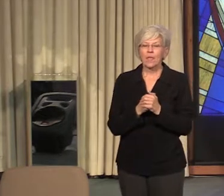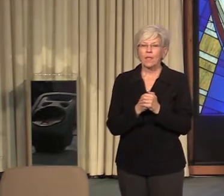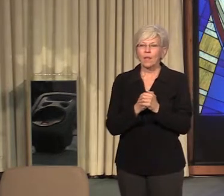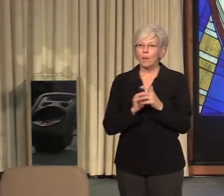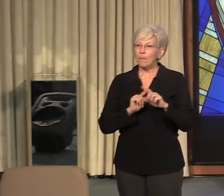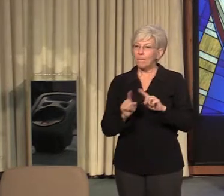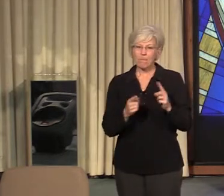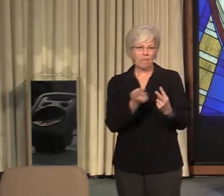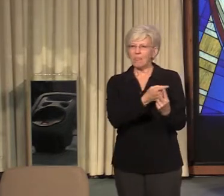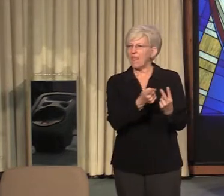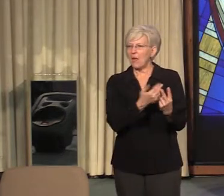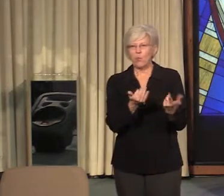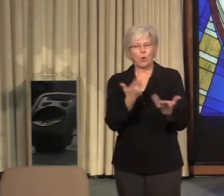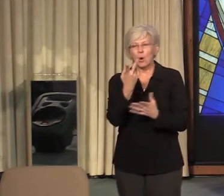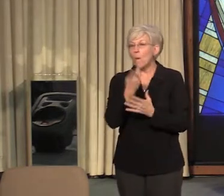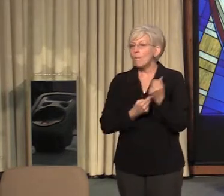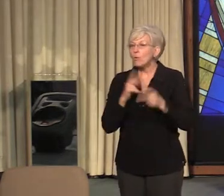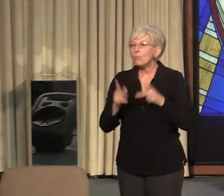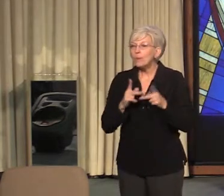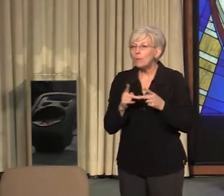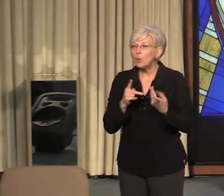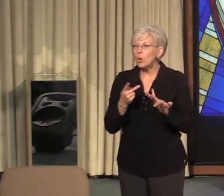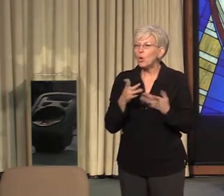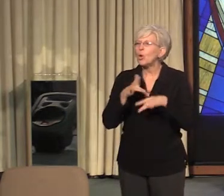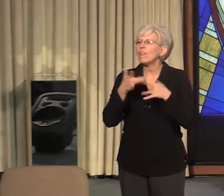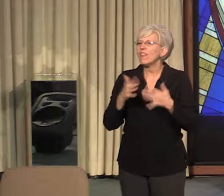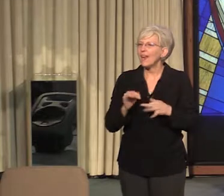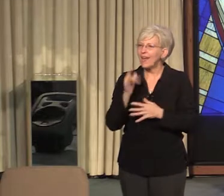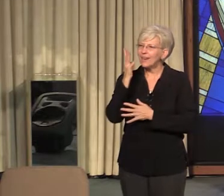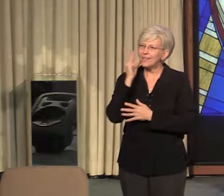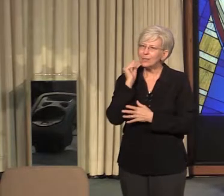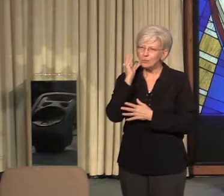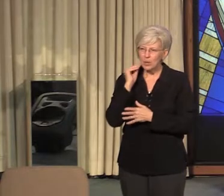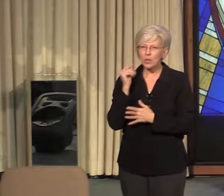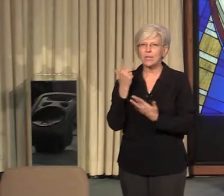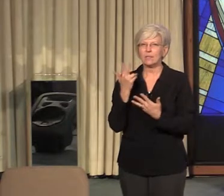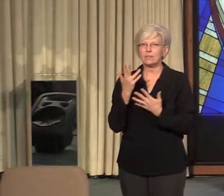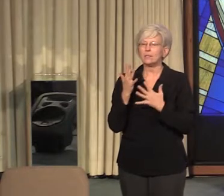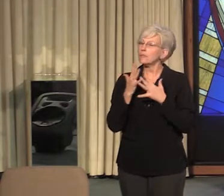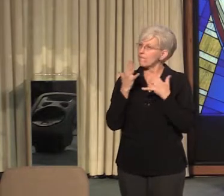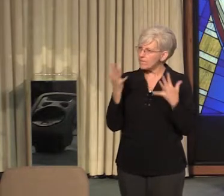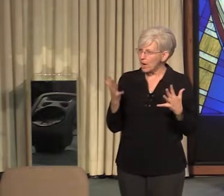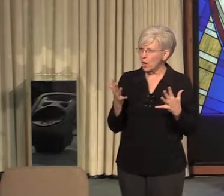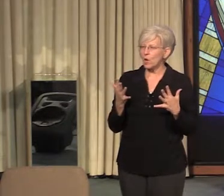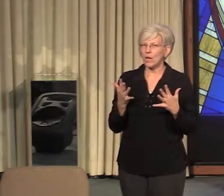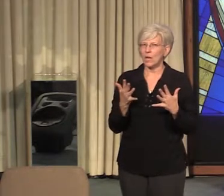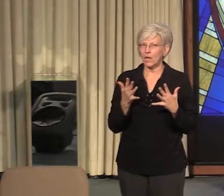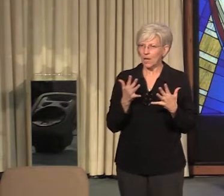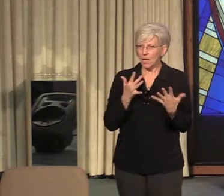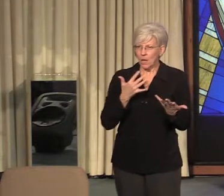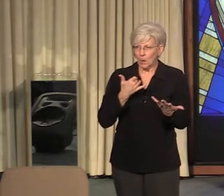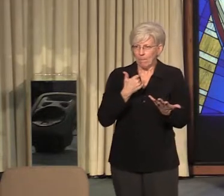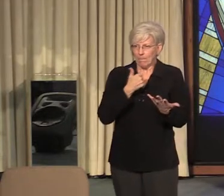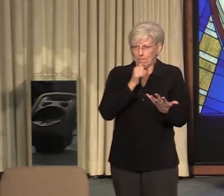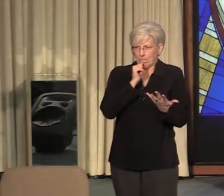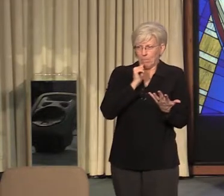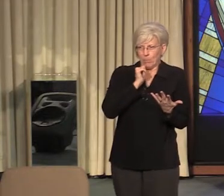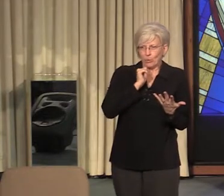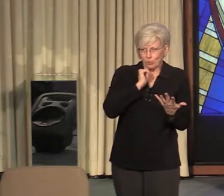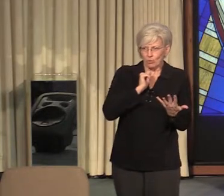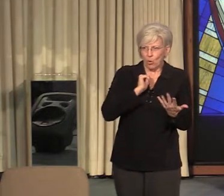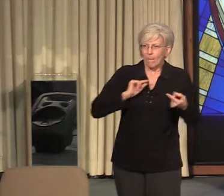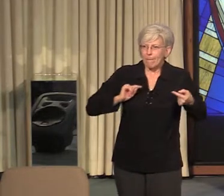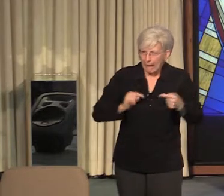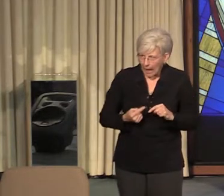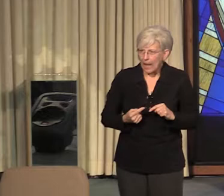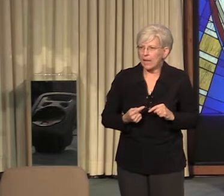were both people that had experienced very personal pain for a very long time in their